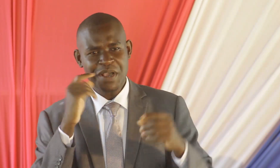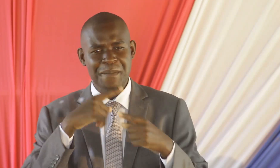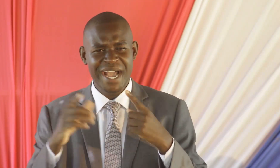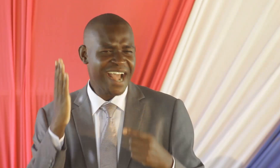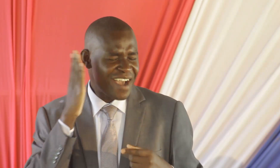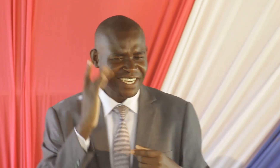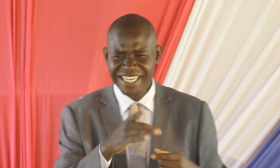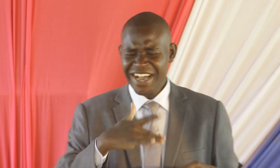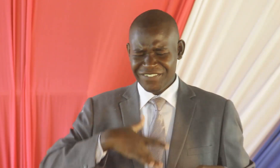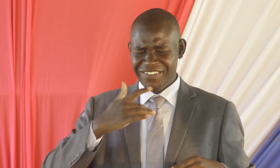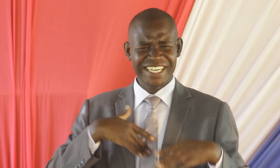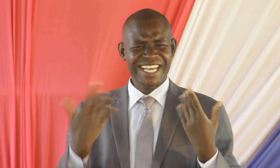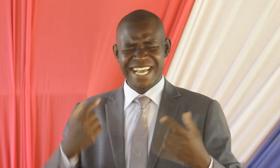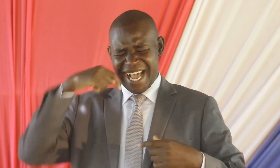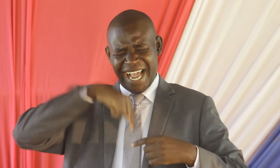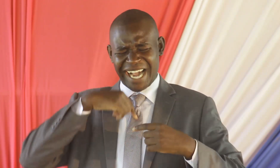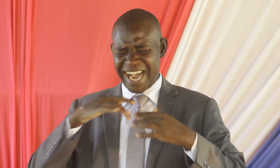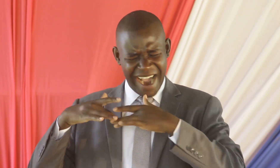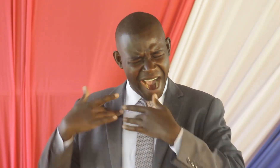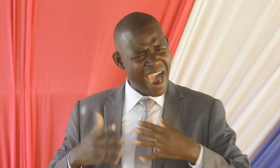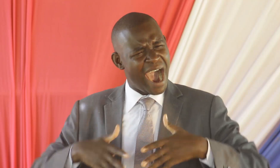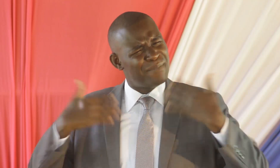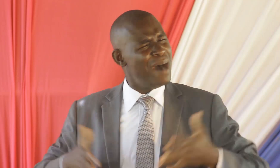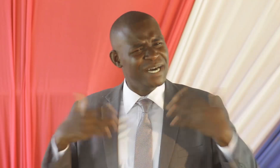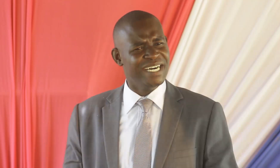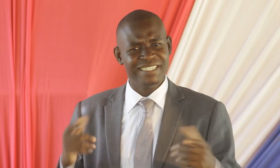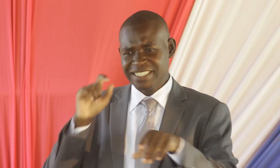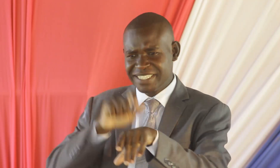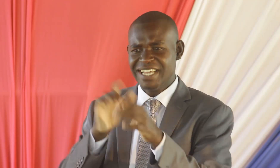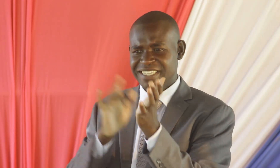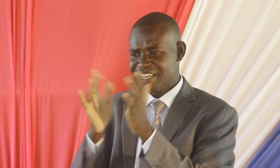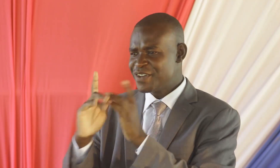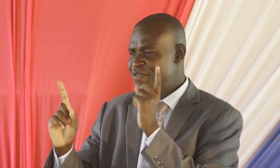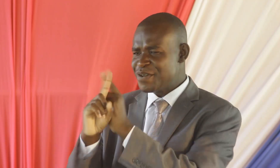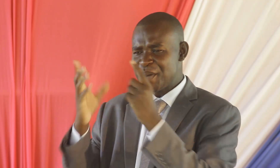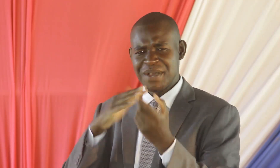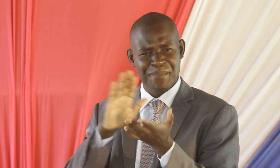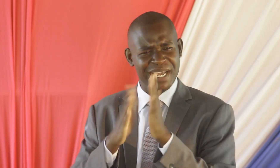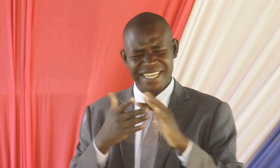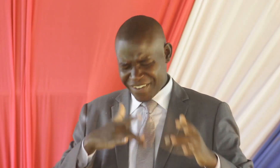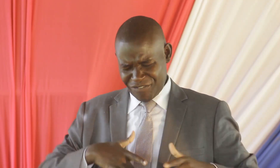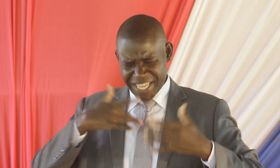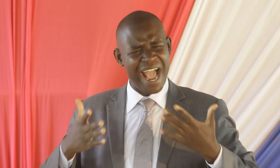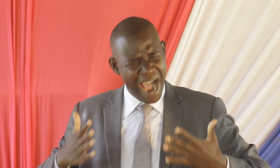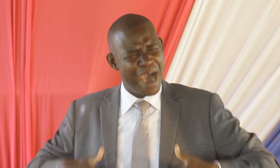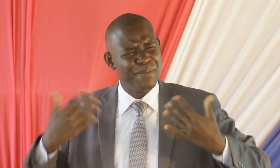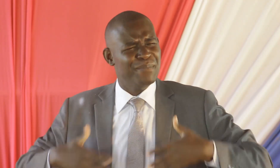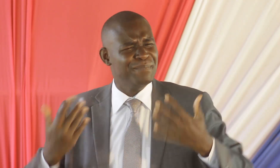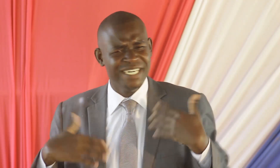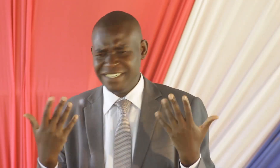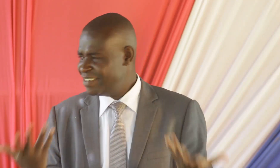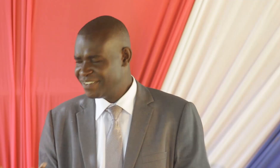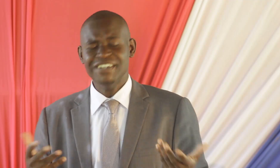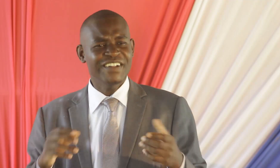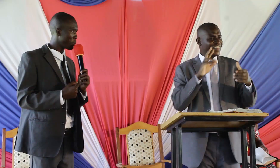I am saying this. This deaf felt in his heart that he was so joyful.